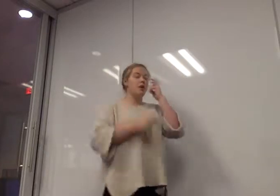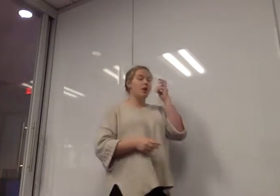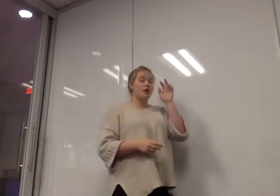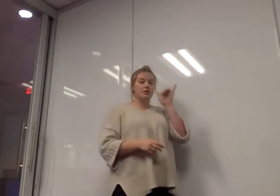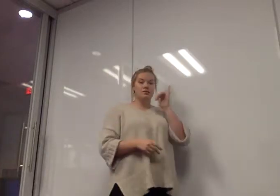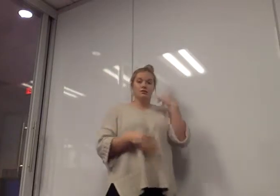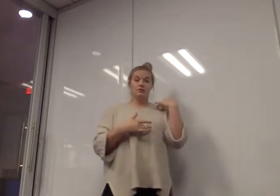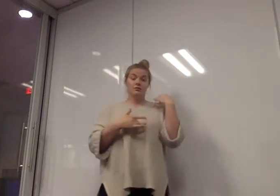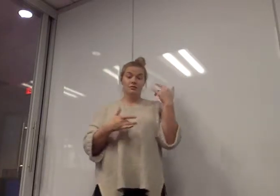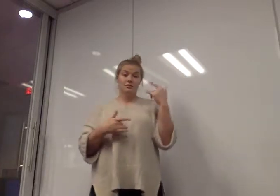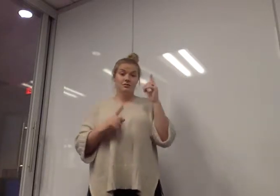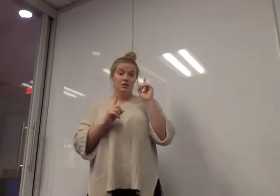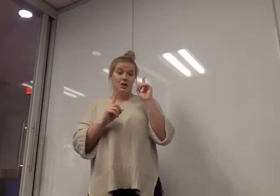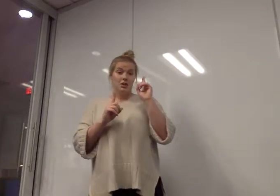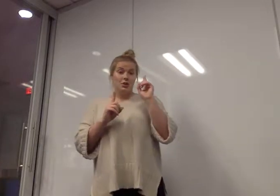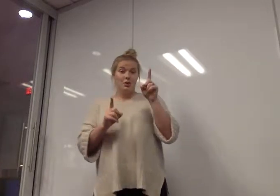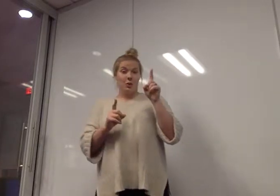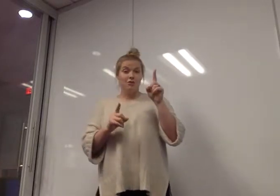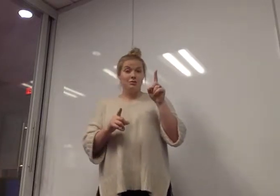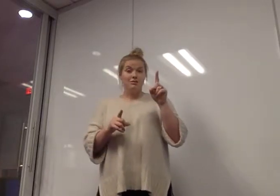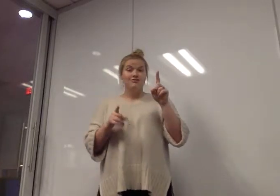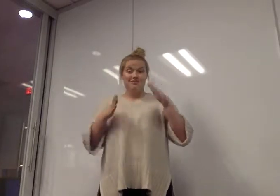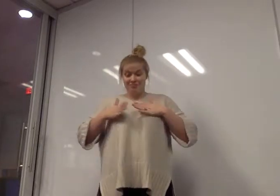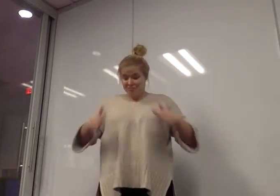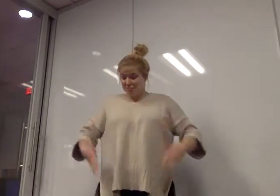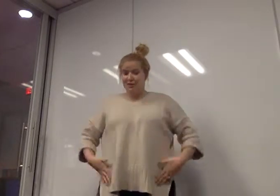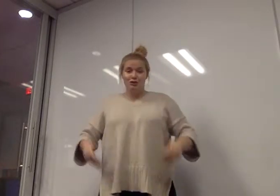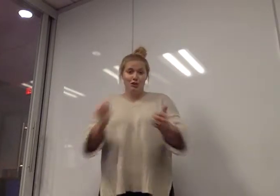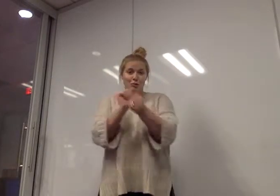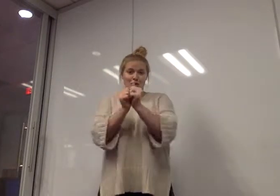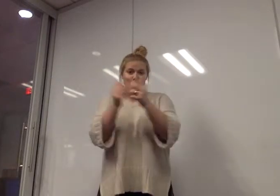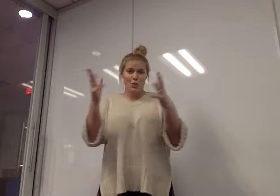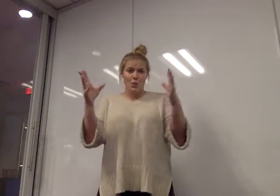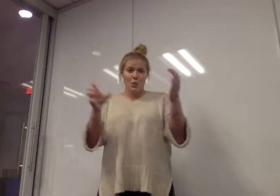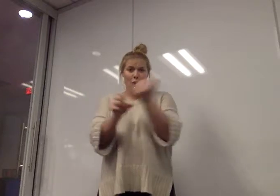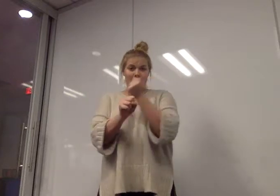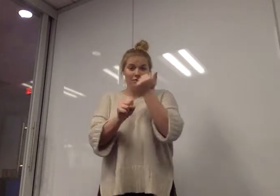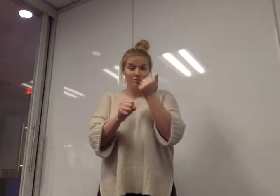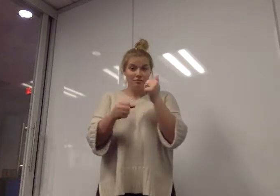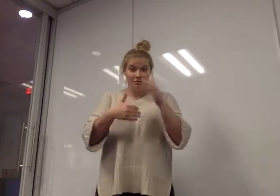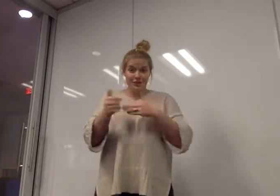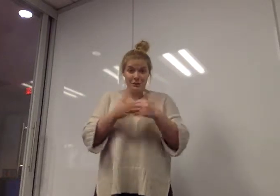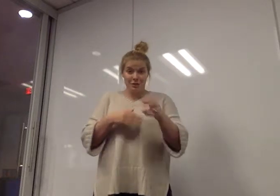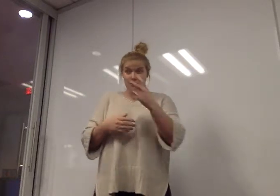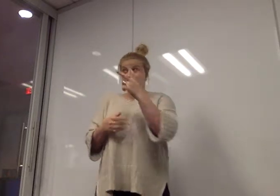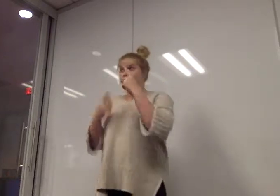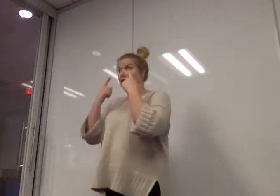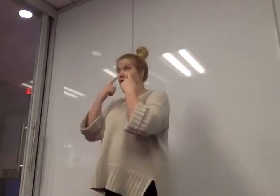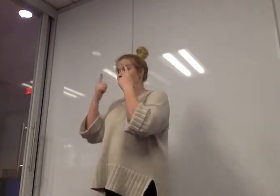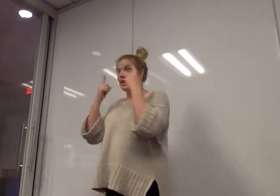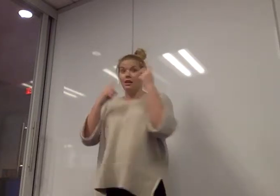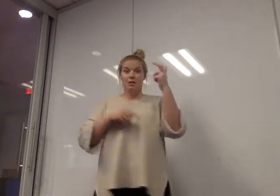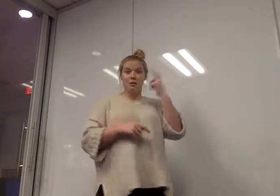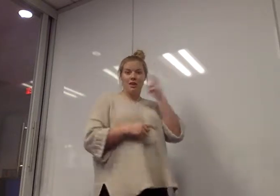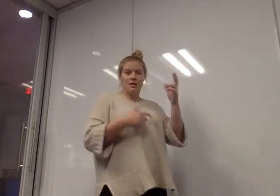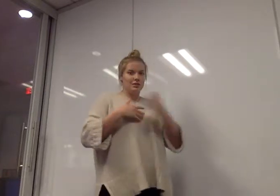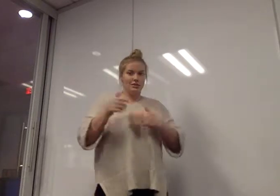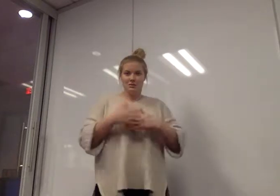at a physical competition. So when they cross the finish line and they've won, it doesn't matter if they've never seen anyone do it, they do this. So the arms up in